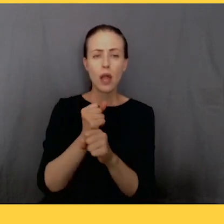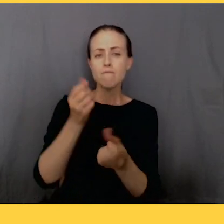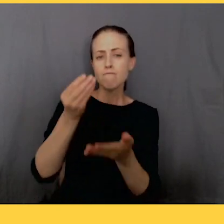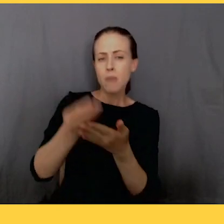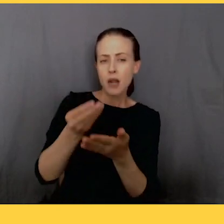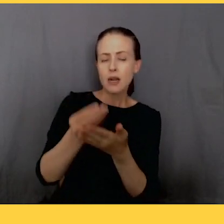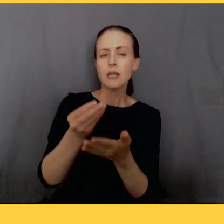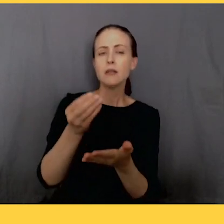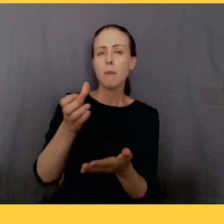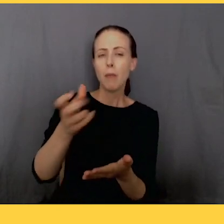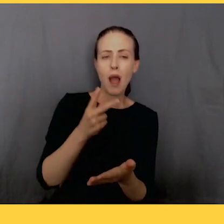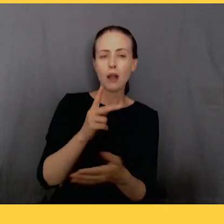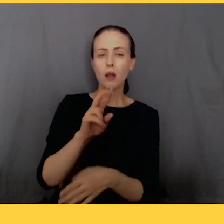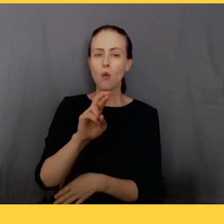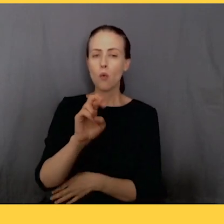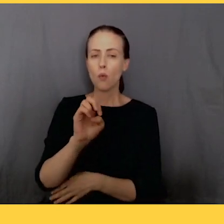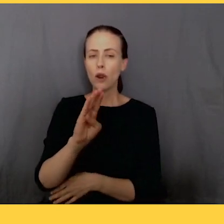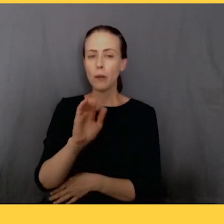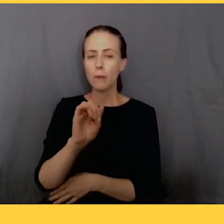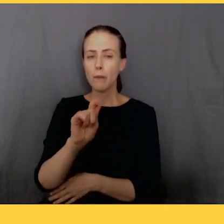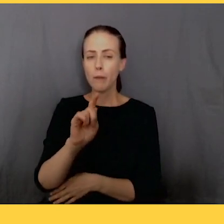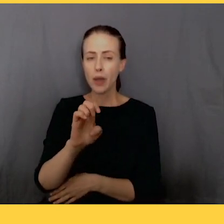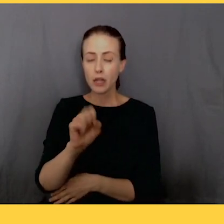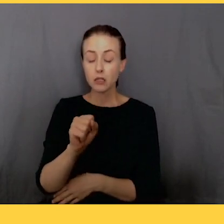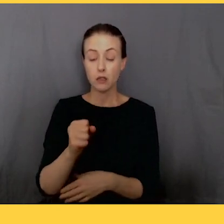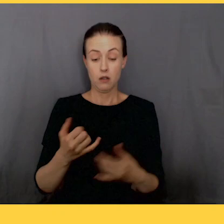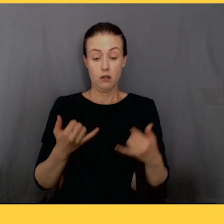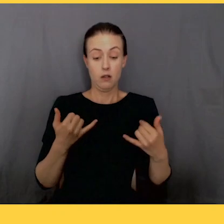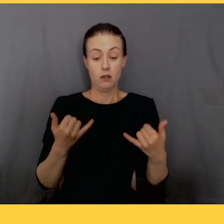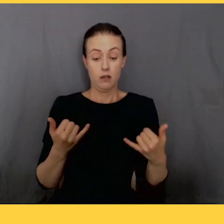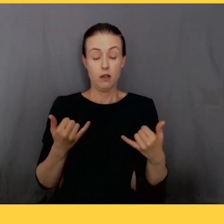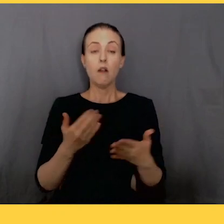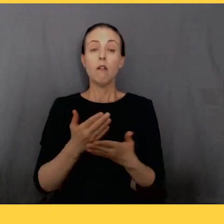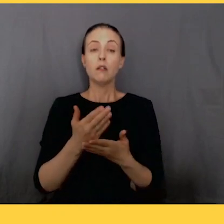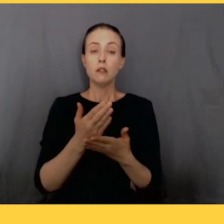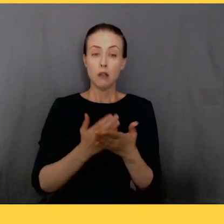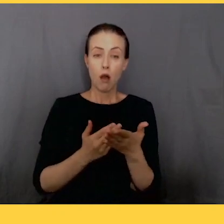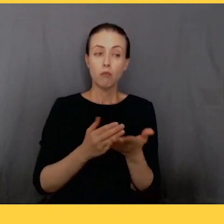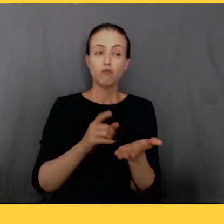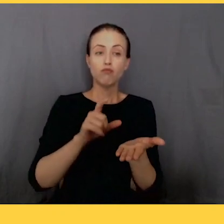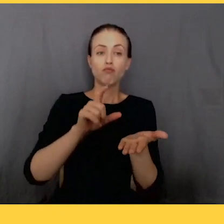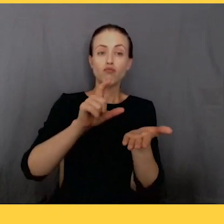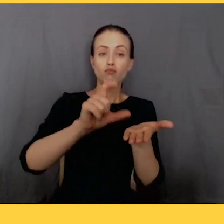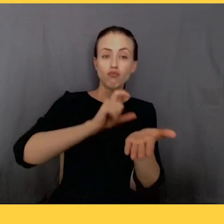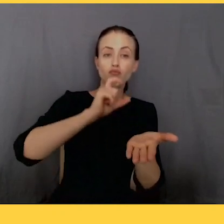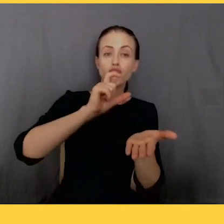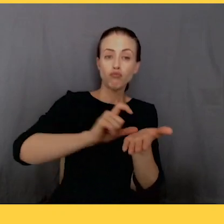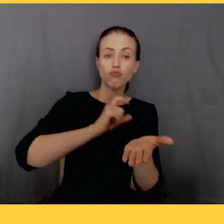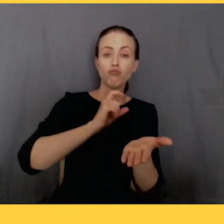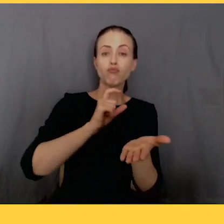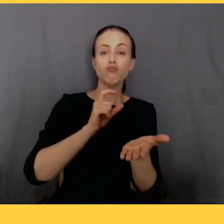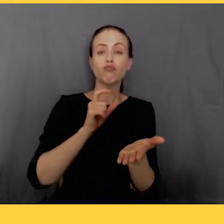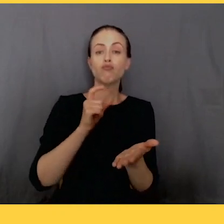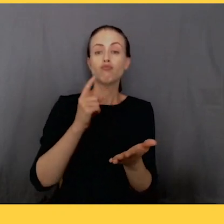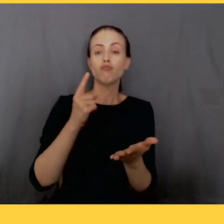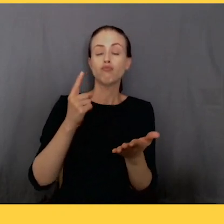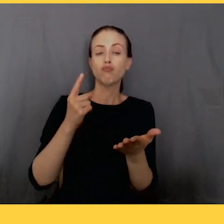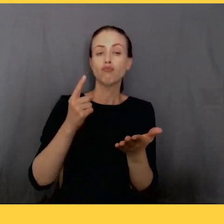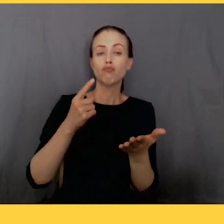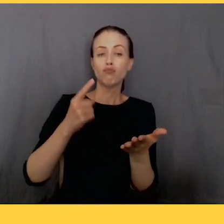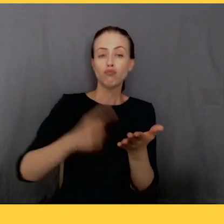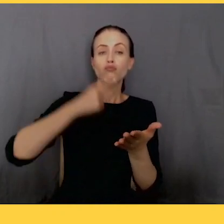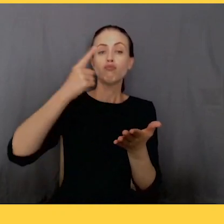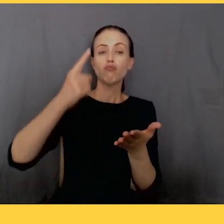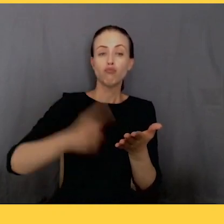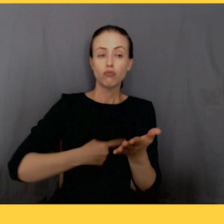it works today is there's certain allocations periodically that are governed with the Public Utilities